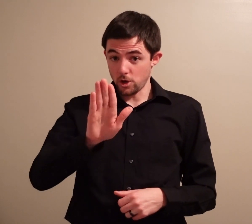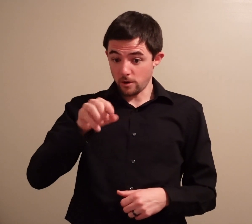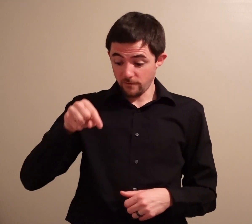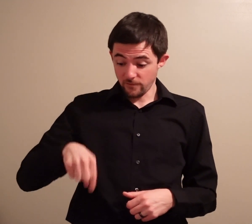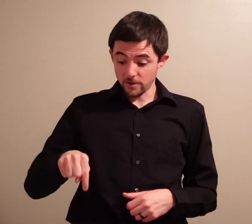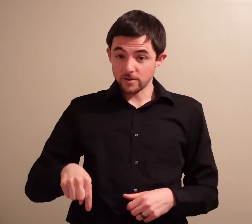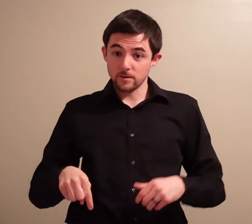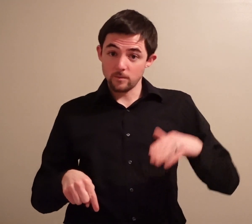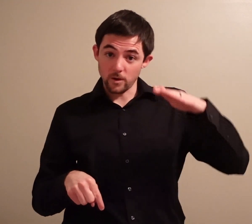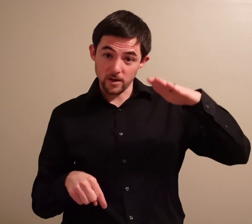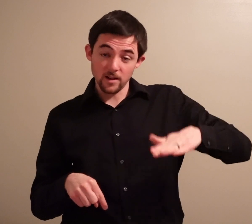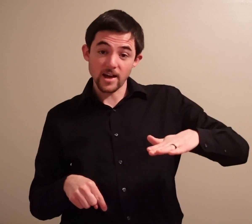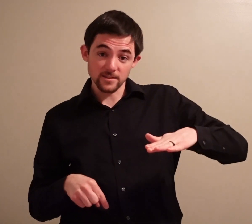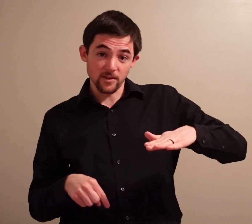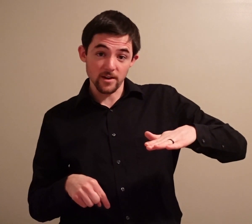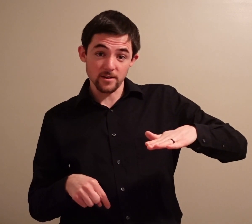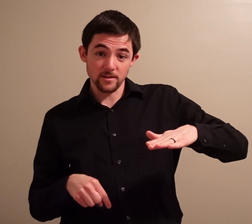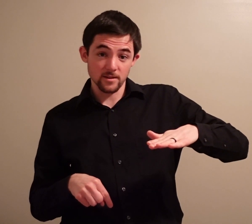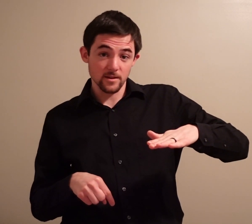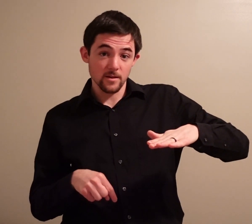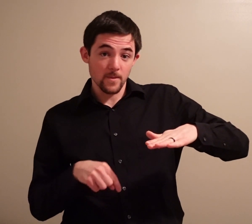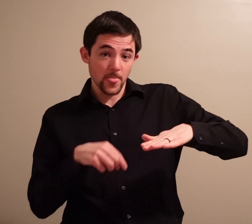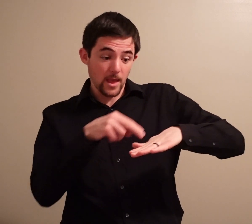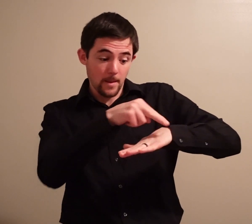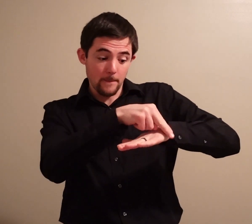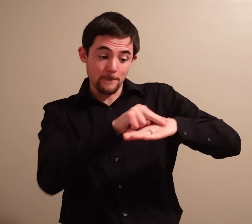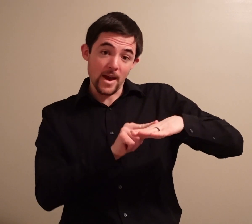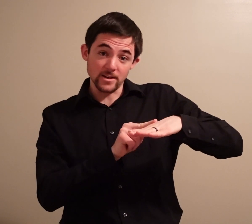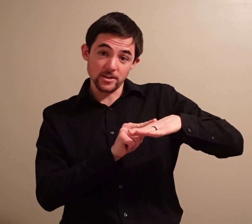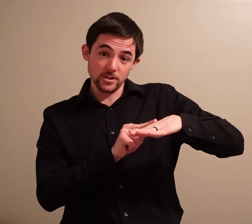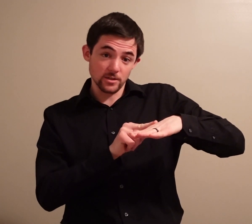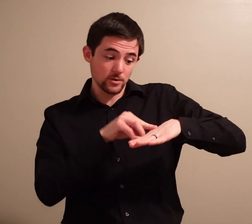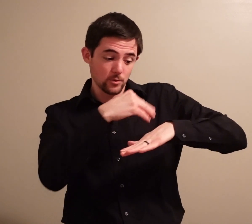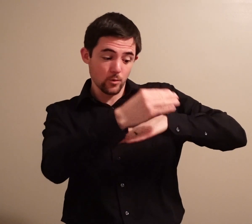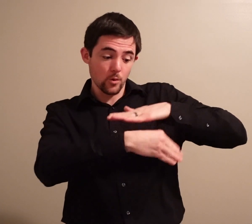Your foot, we're going to classify it, bandage,